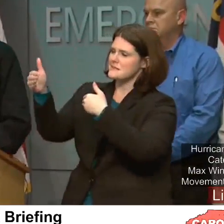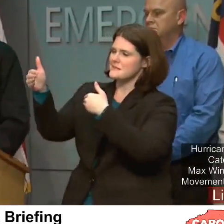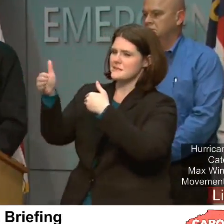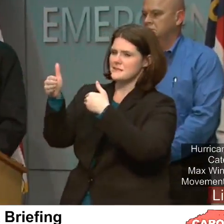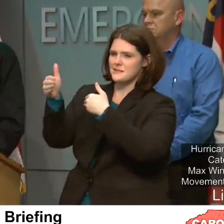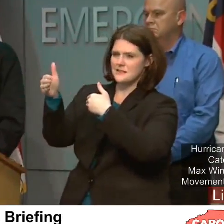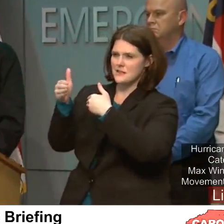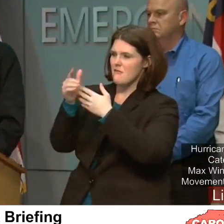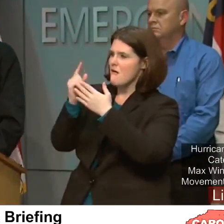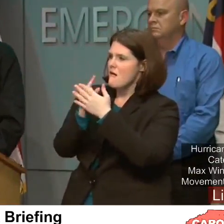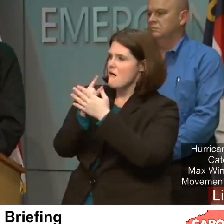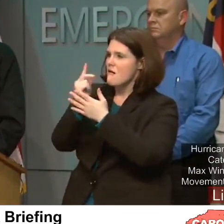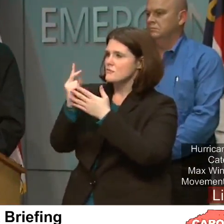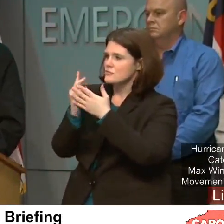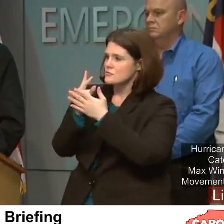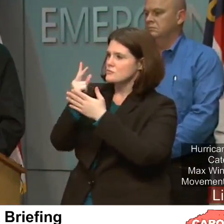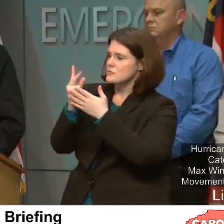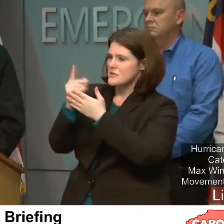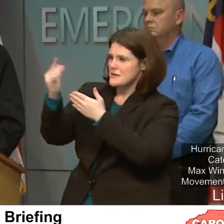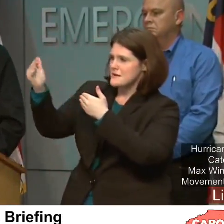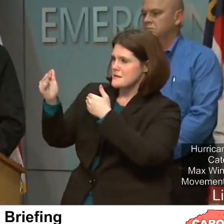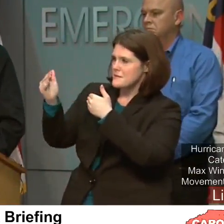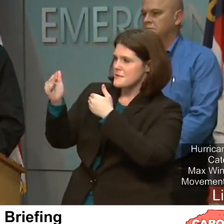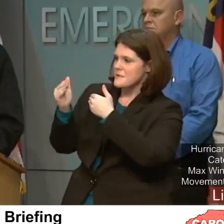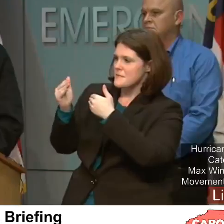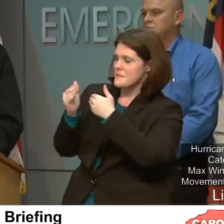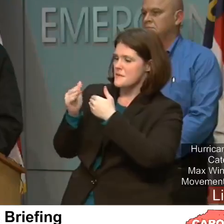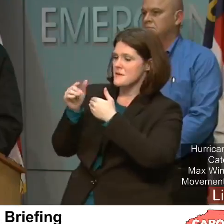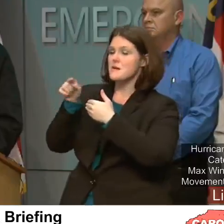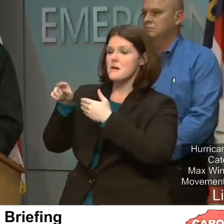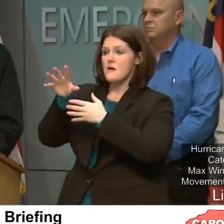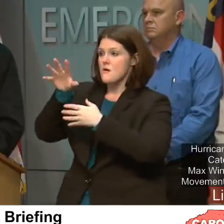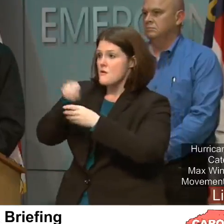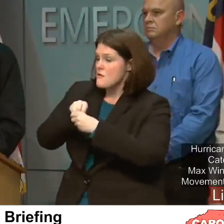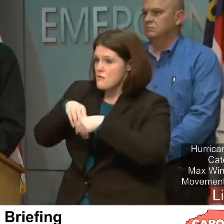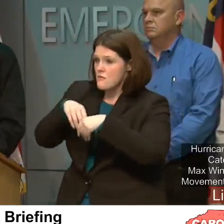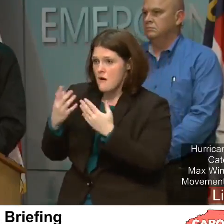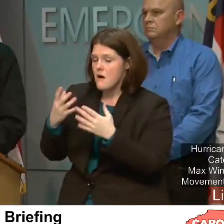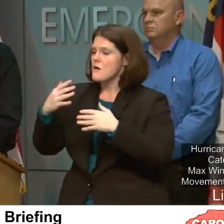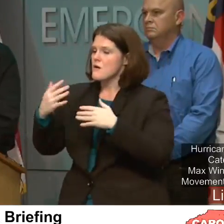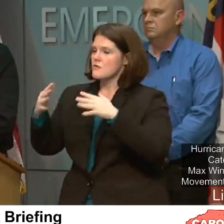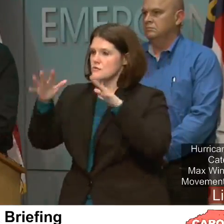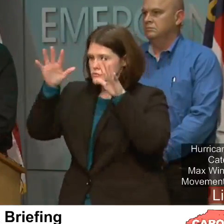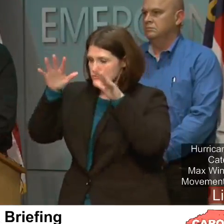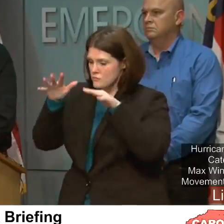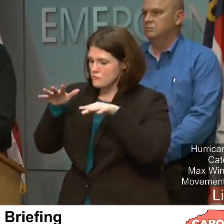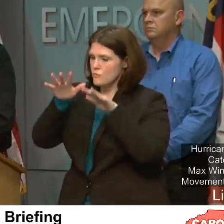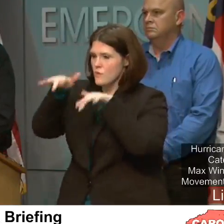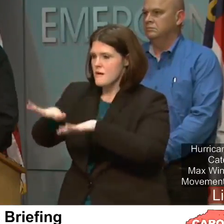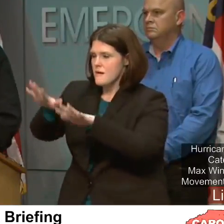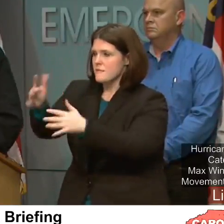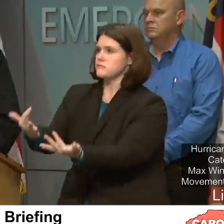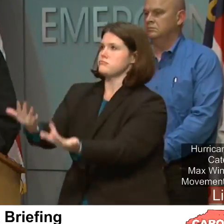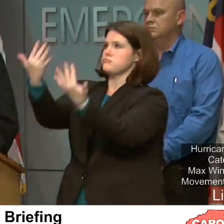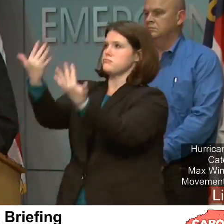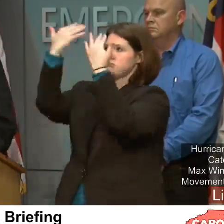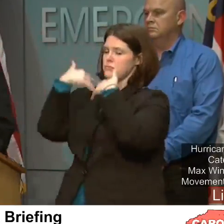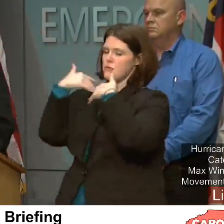coast. It packs punishing storm surge, fierce winds, and torrential